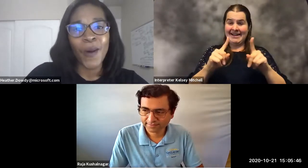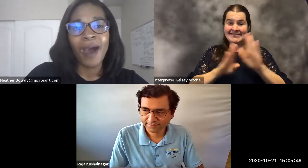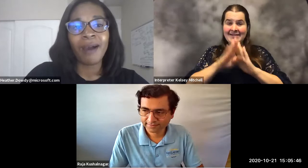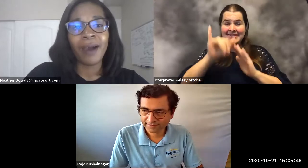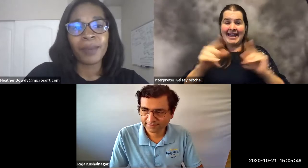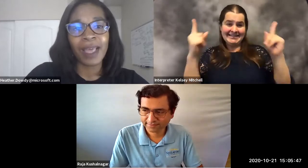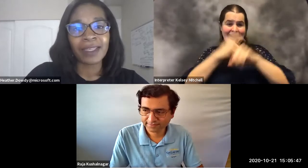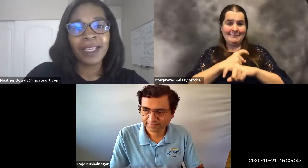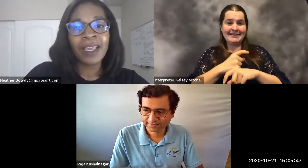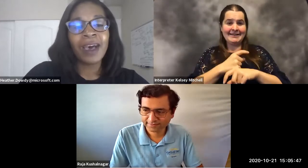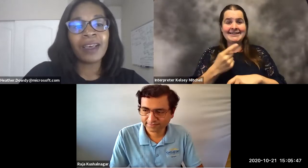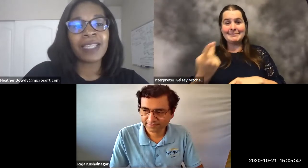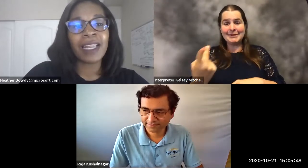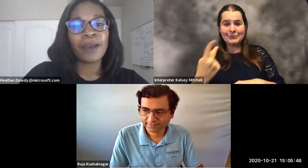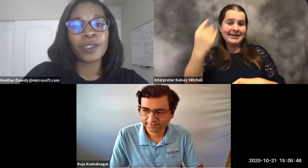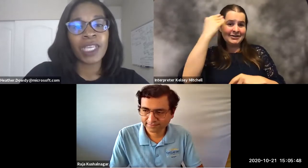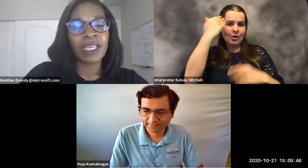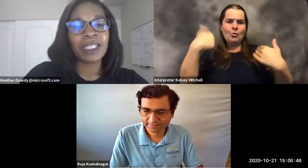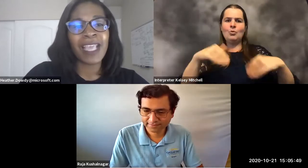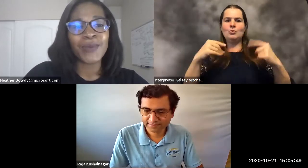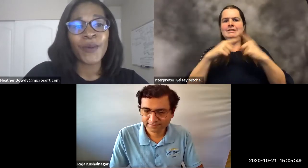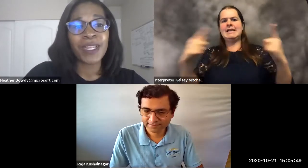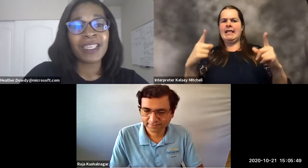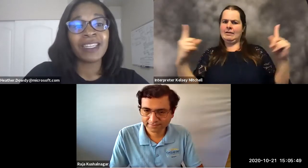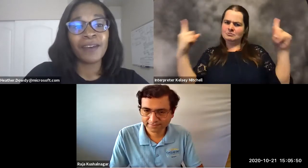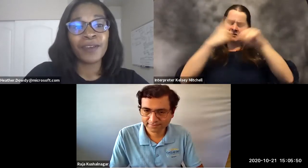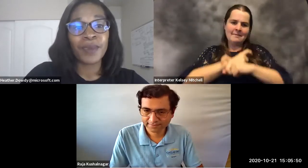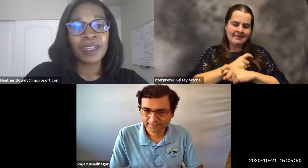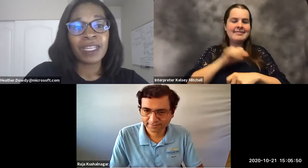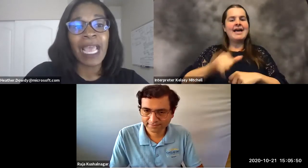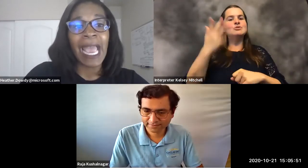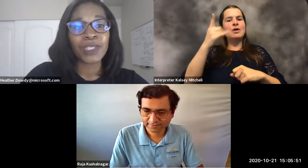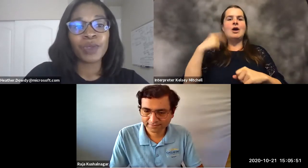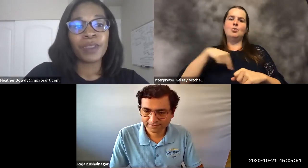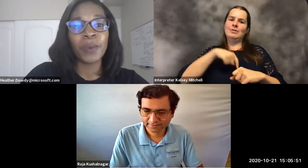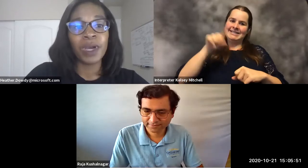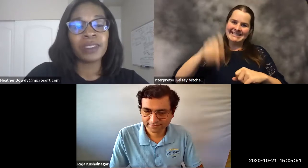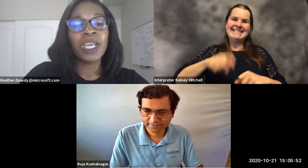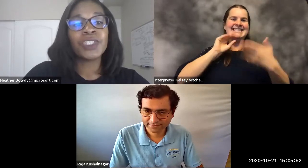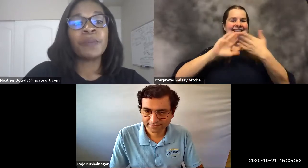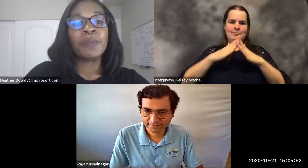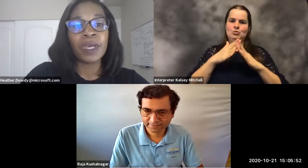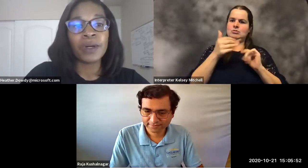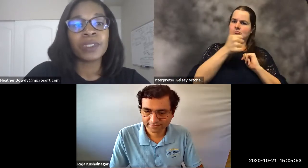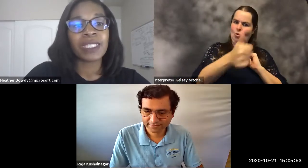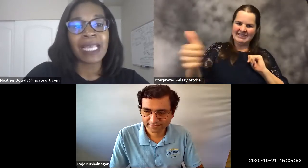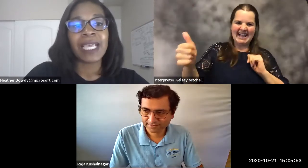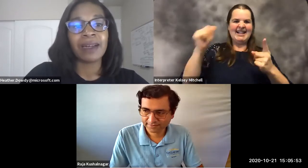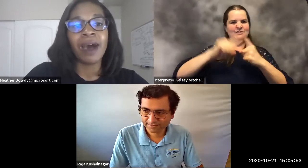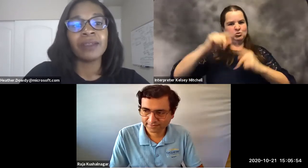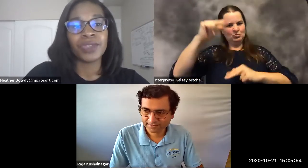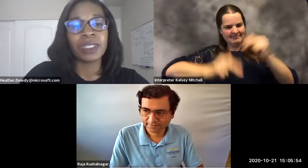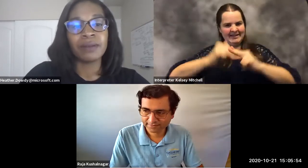I know how complex sign language is. And that's why we need the deaf community to actually be the ones to build